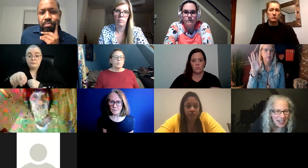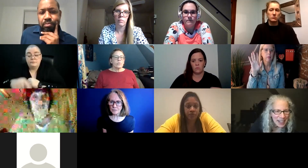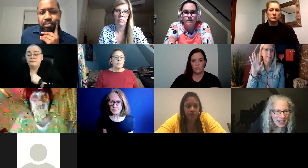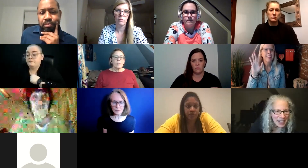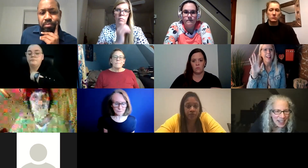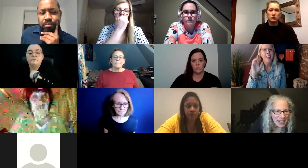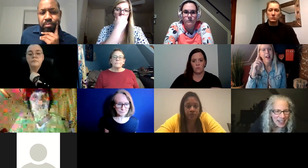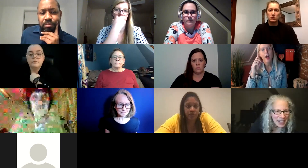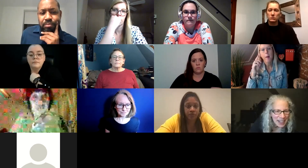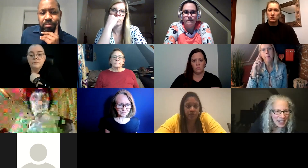Jen?